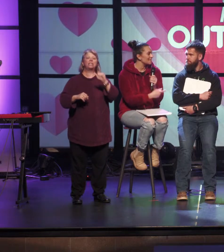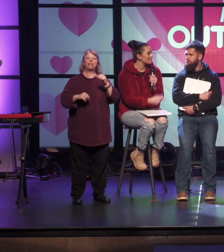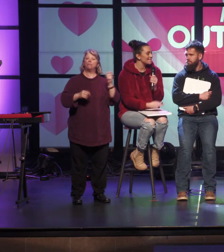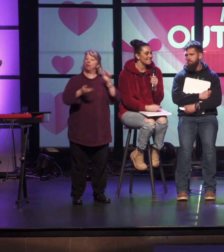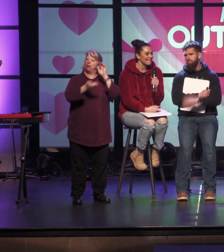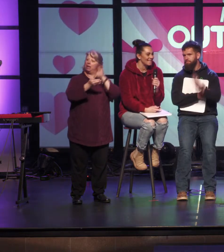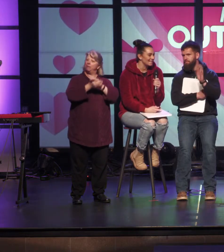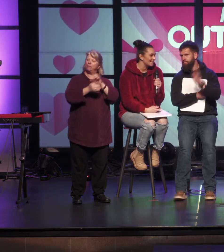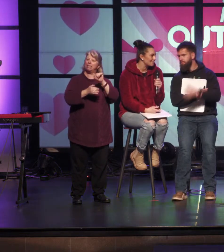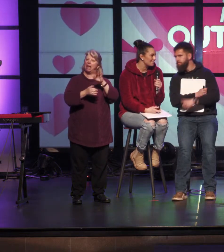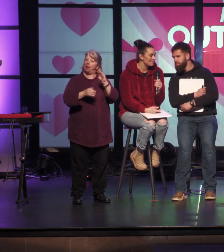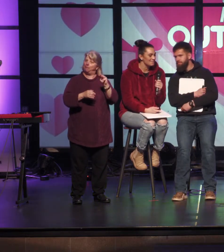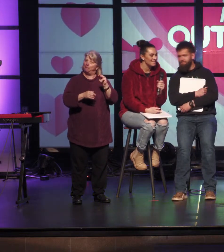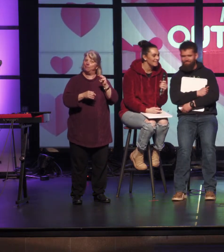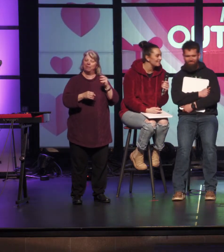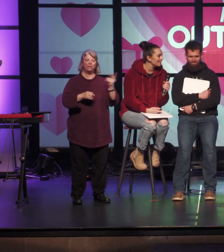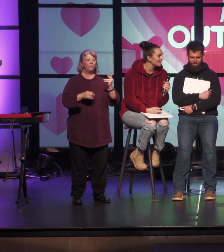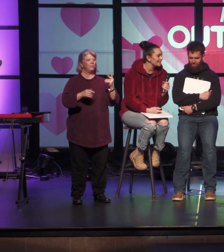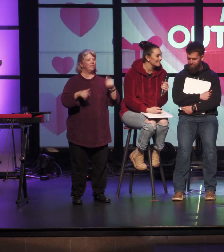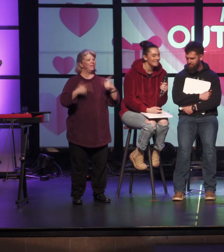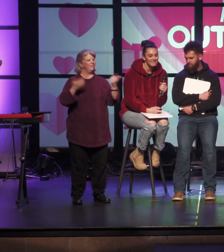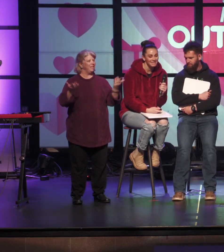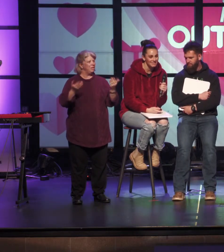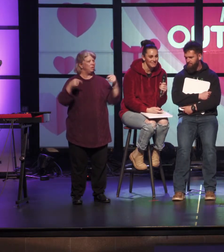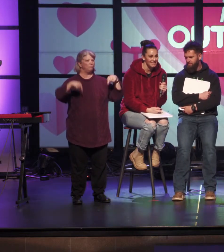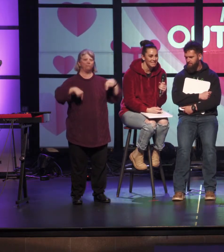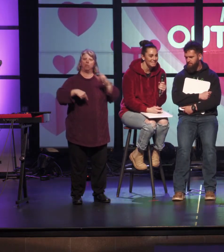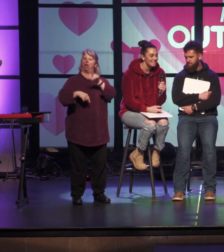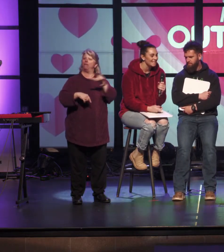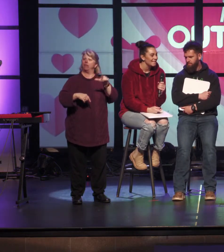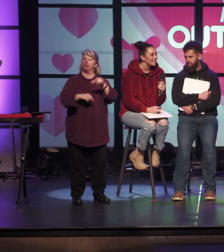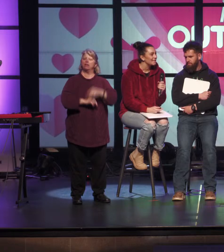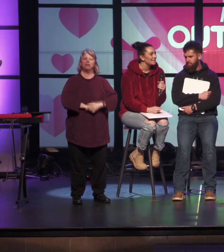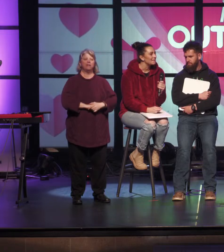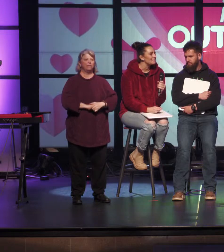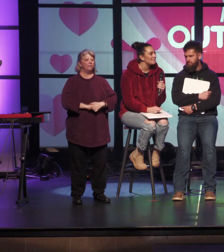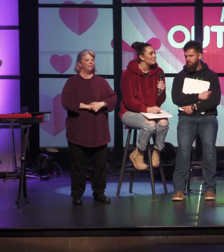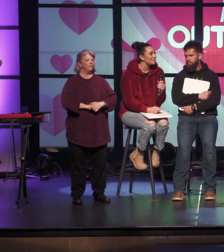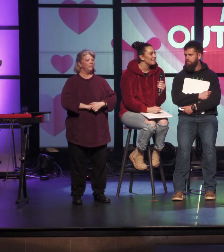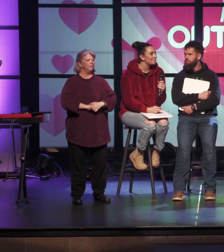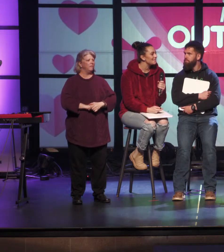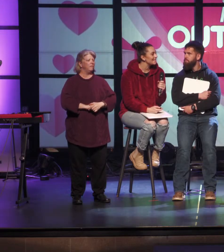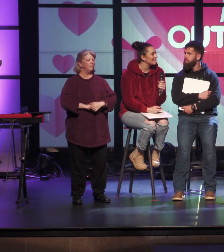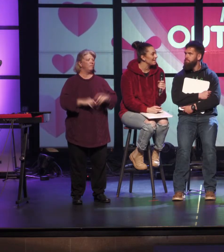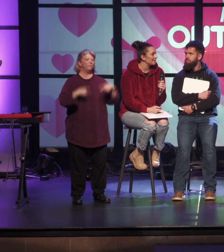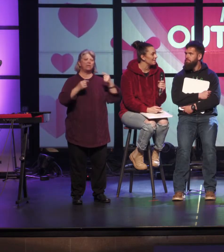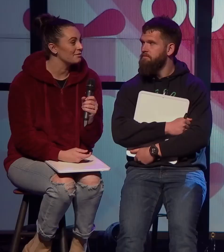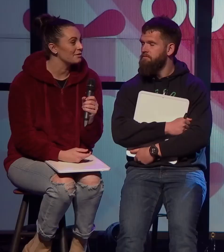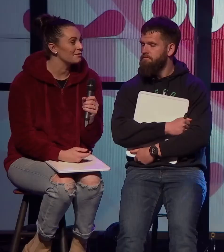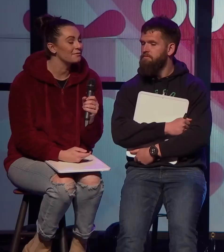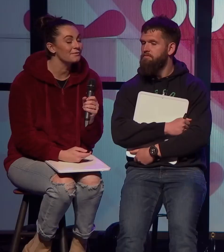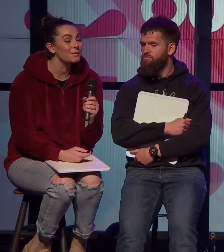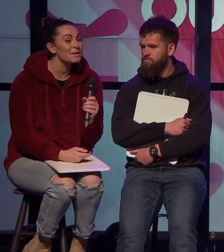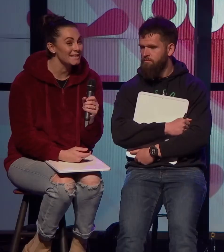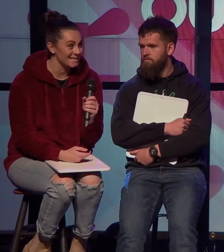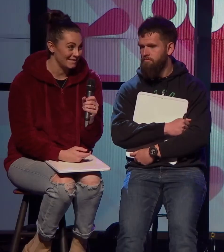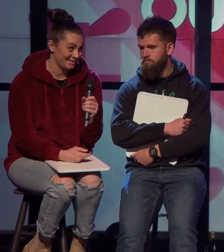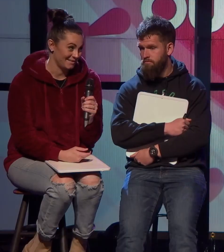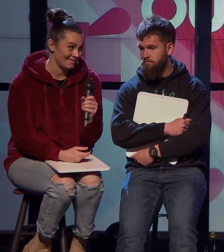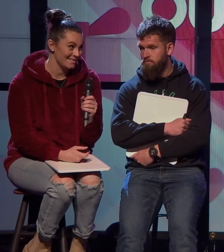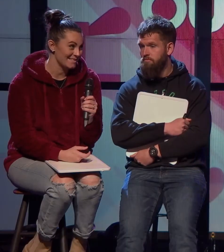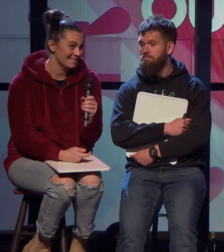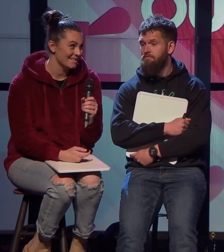It's my husband, Sam. We live here in Loveland. We have been together for